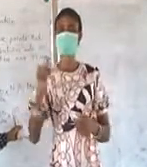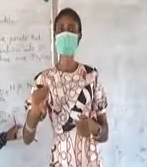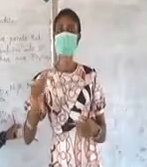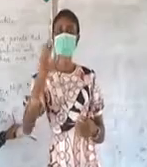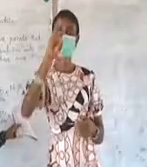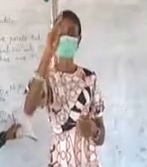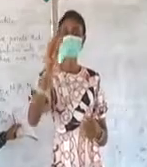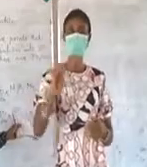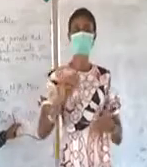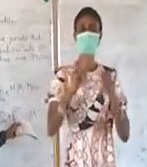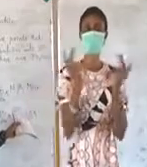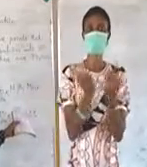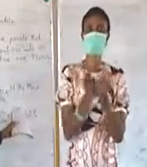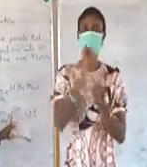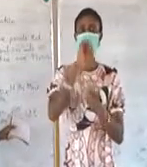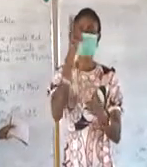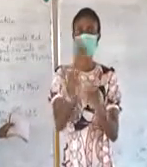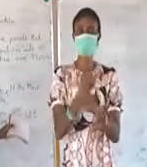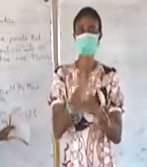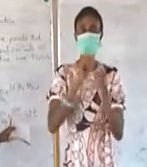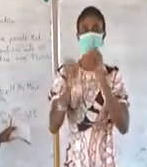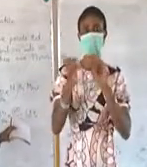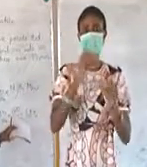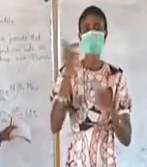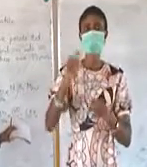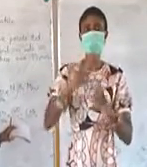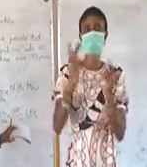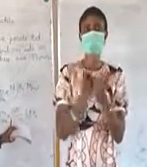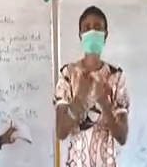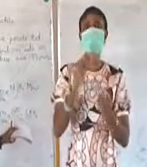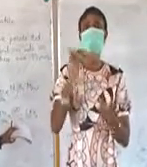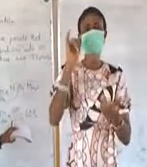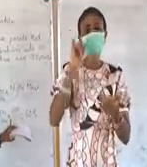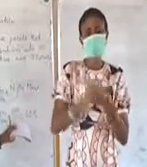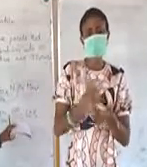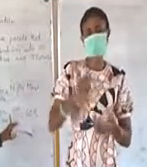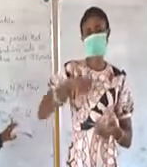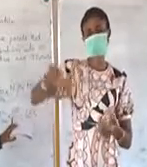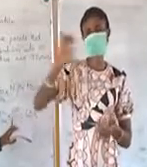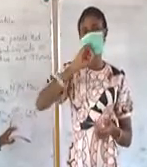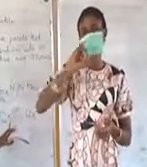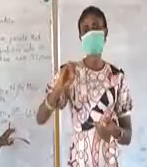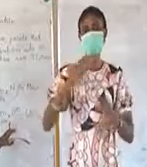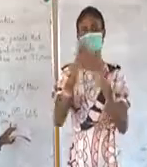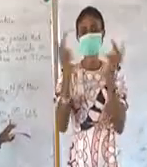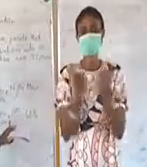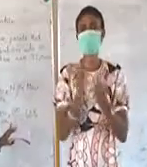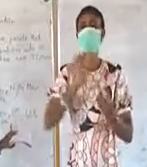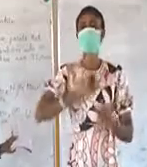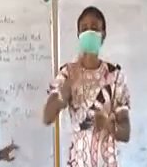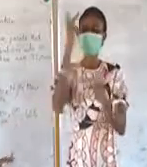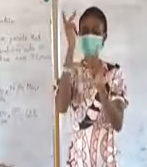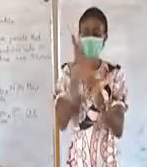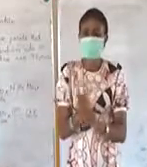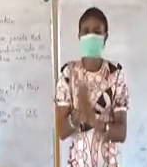position, that 60th position is just talking about the position that mark is occupying. I keep emphasizing this so